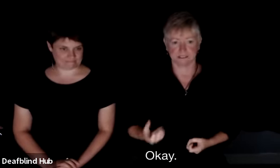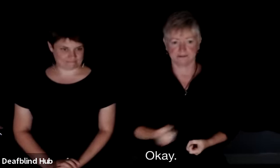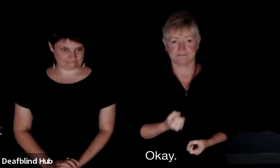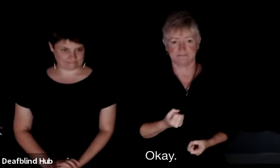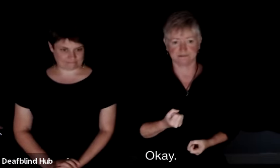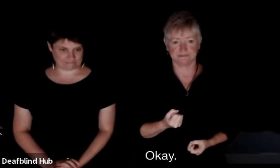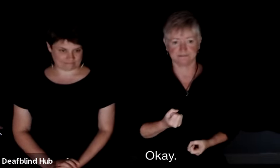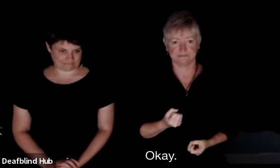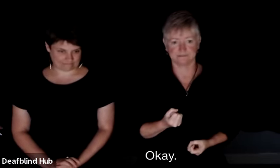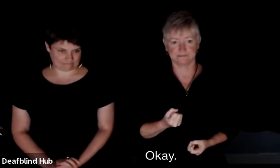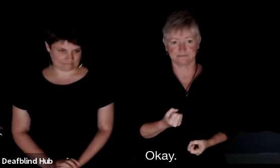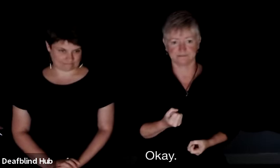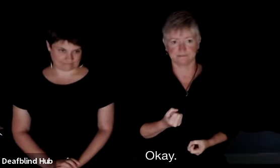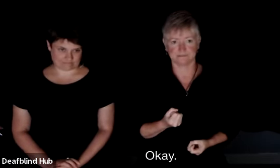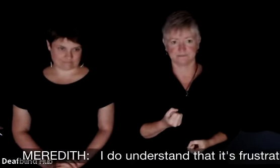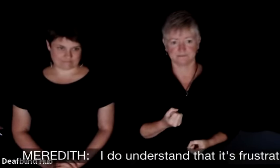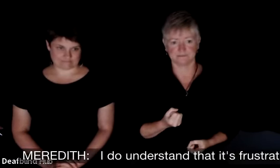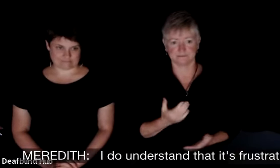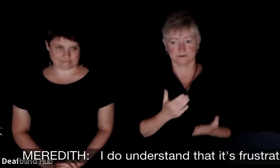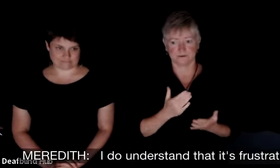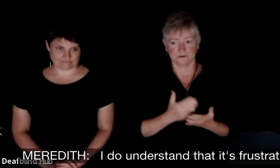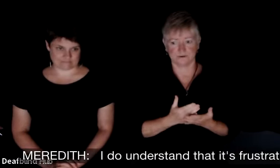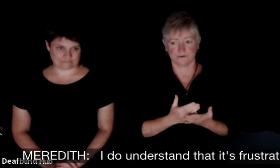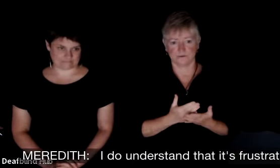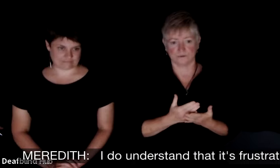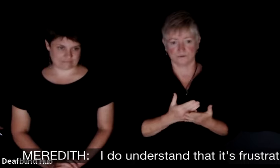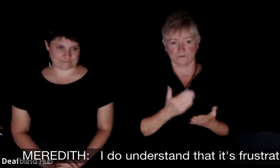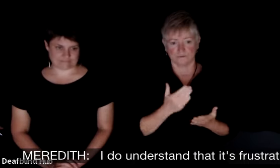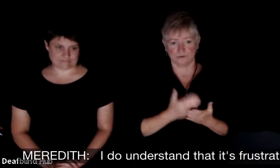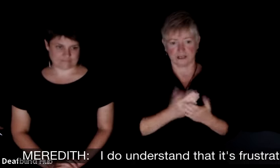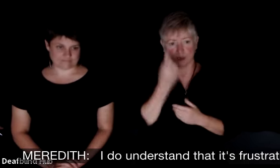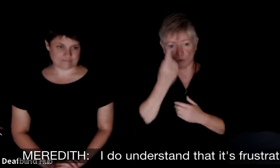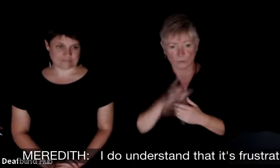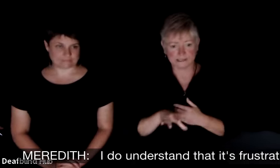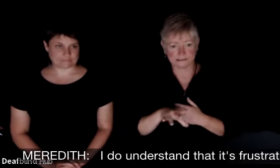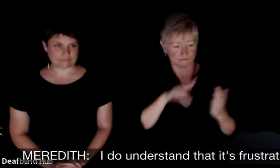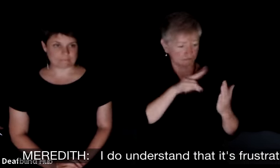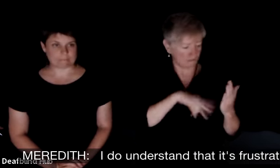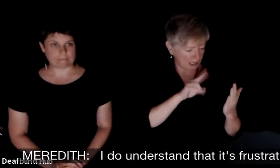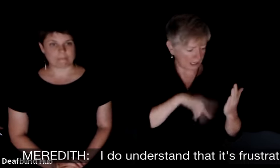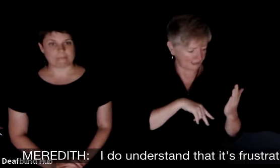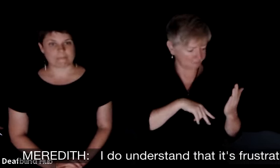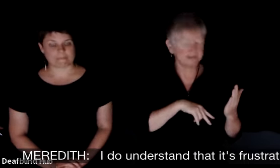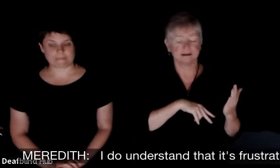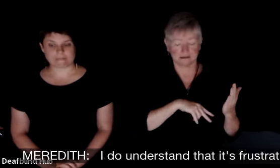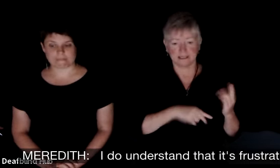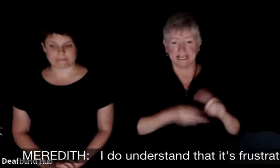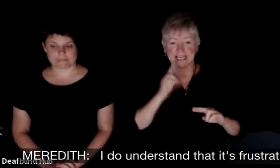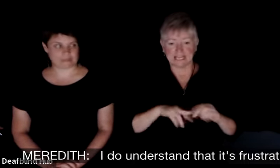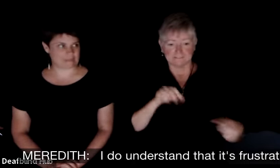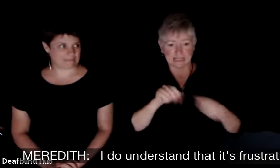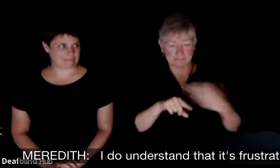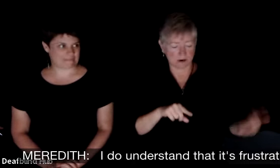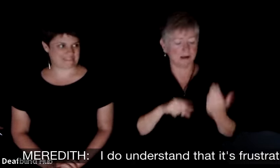I guess you can read it once and every time you see it after that, quickly click